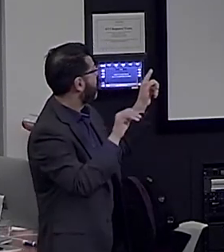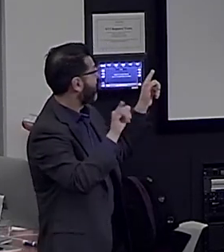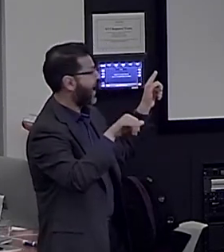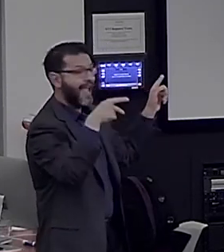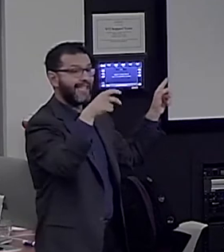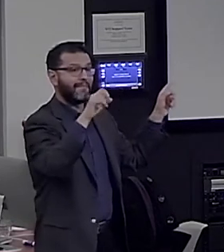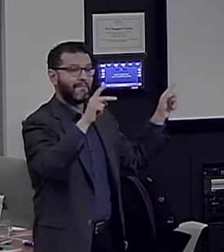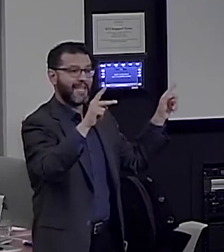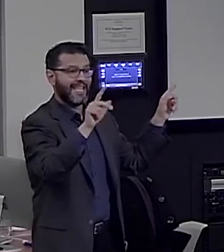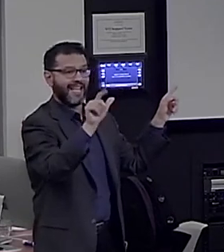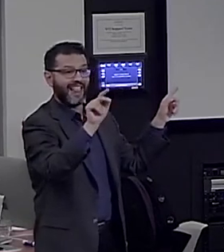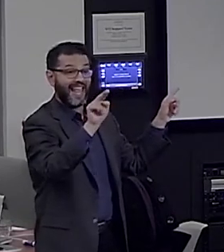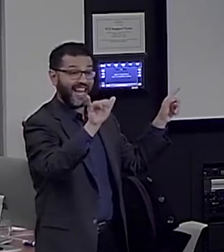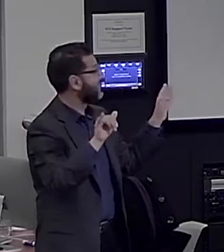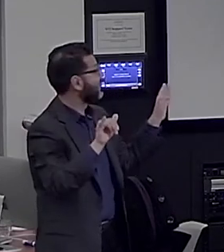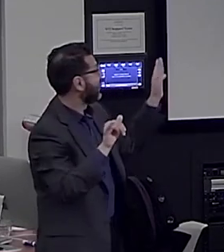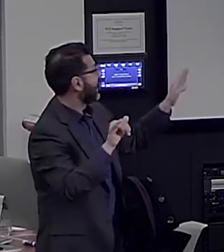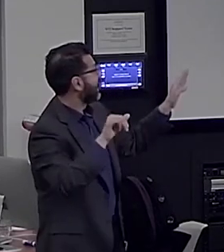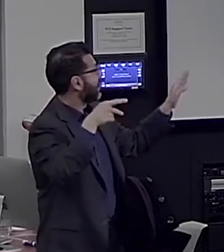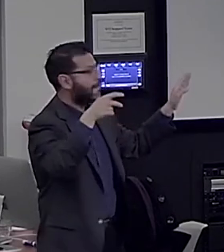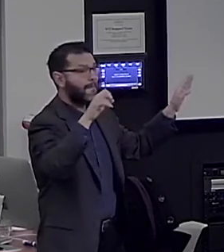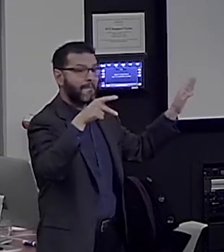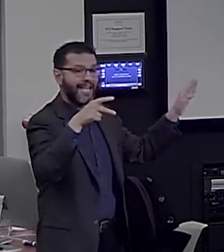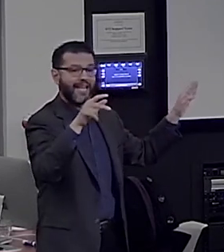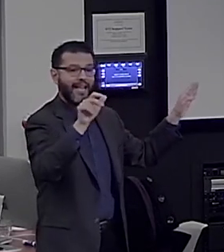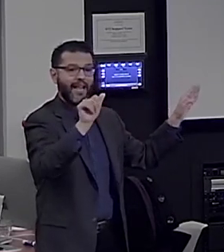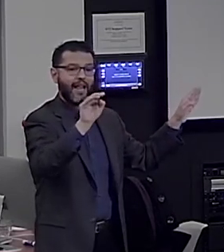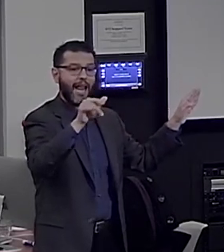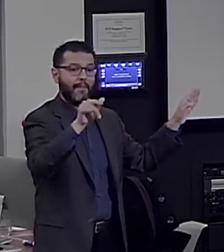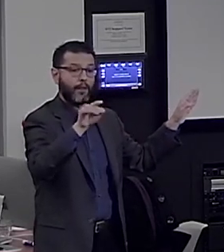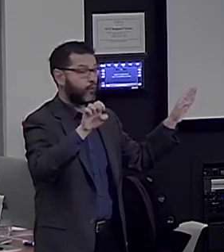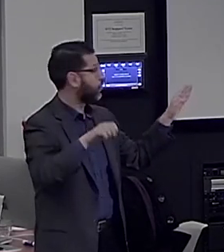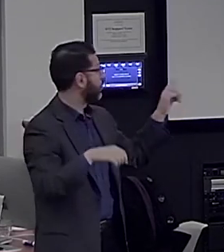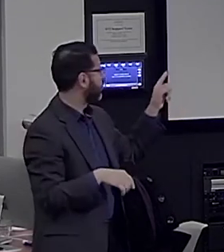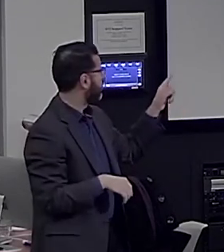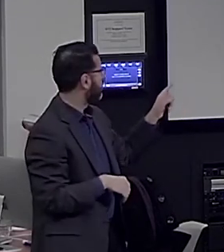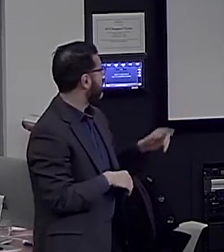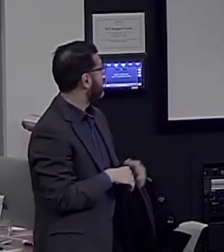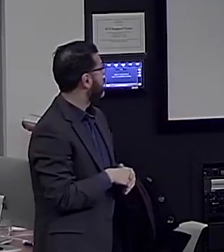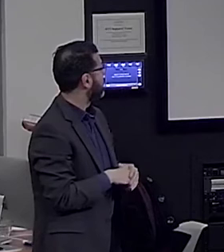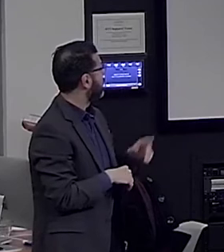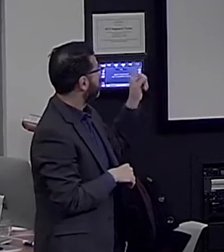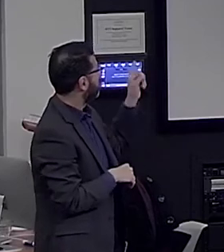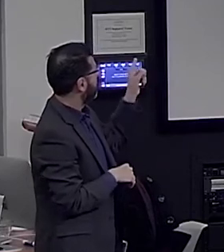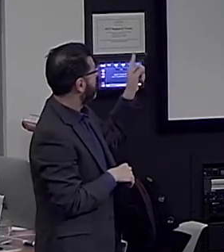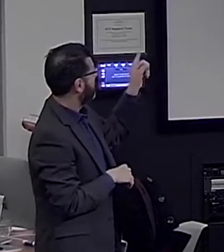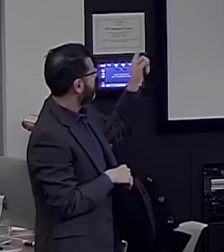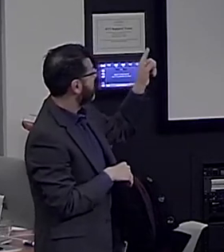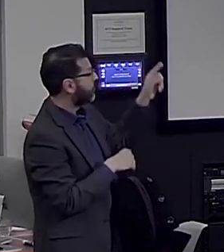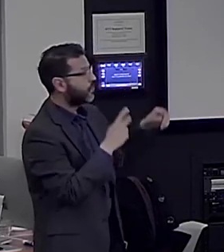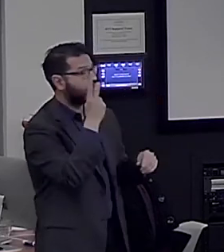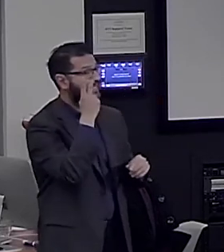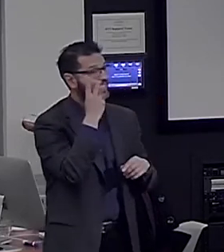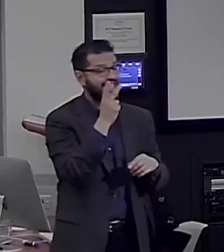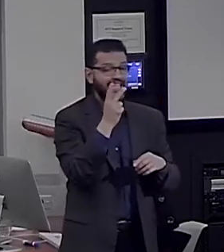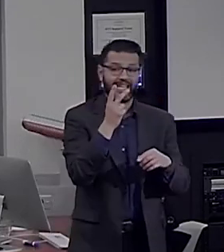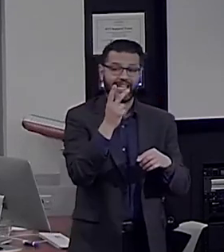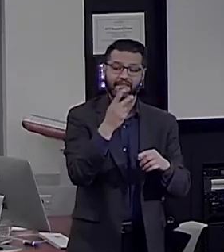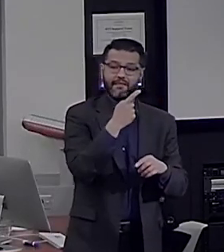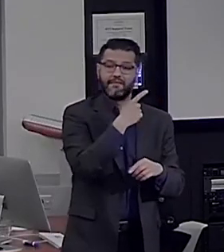and this is peak amplitude you see that the the auditory